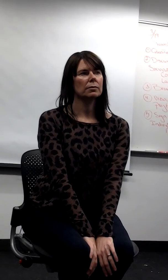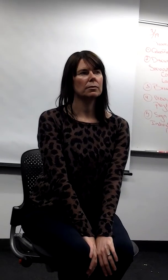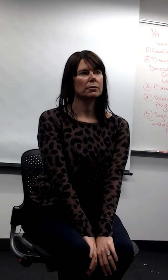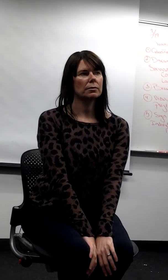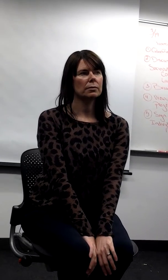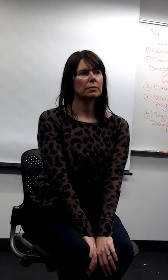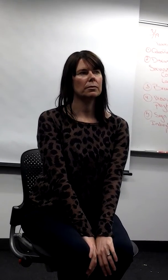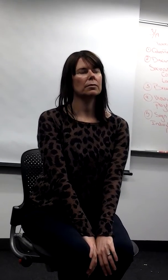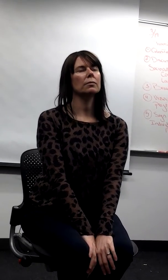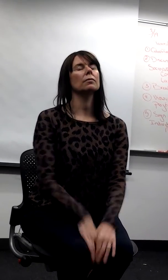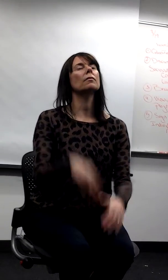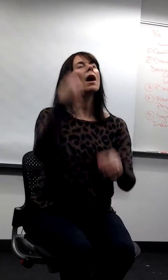one to communicate with.